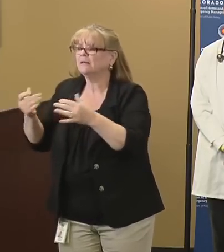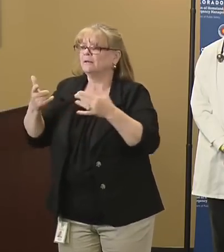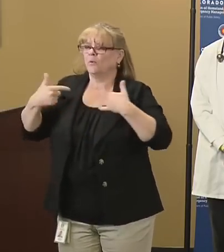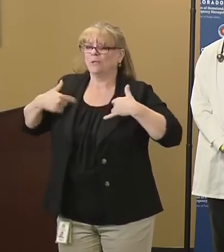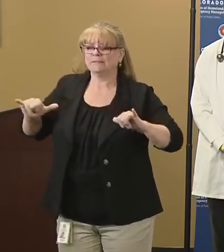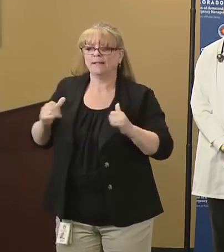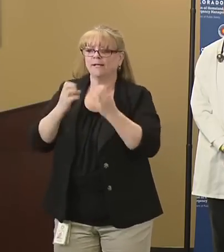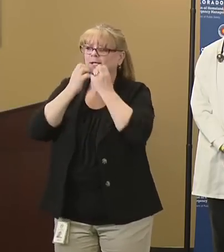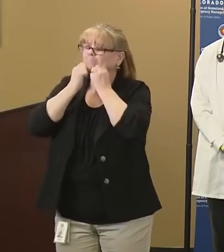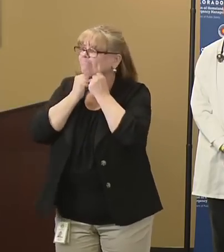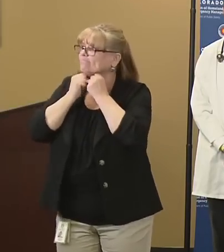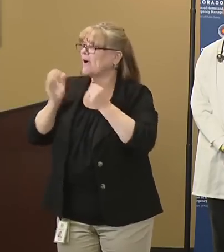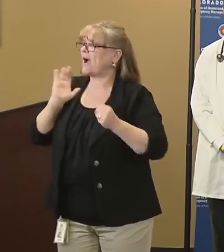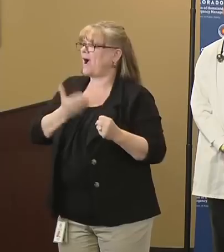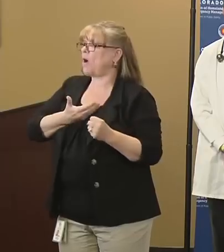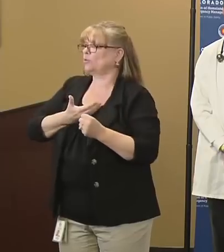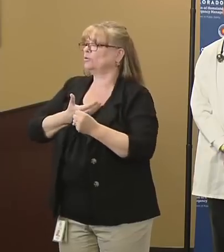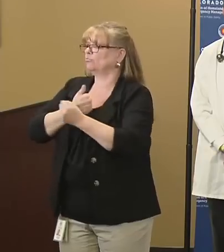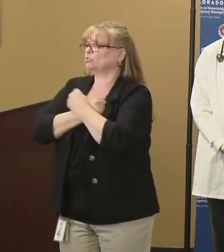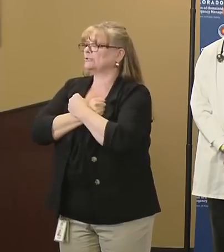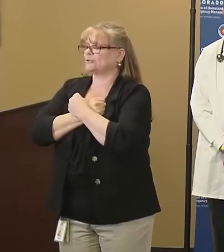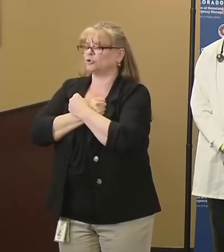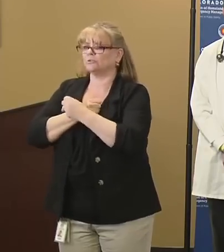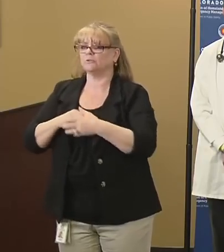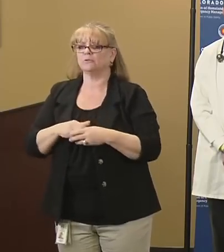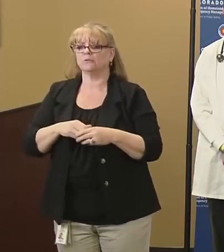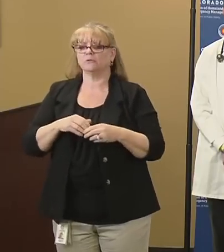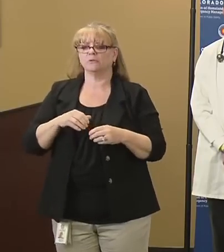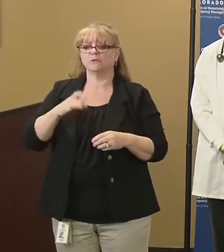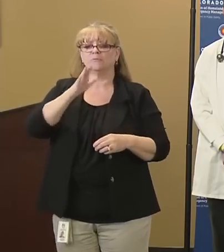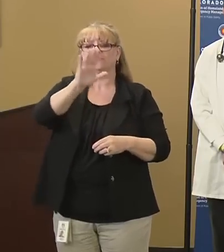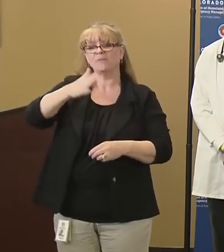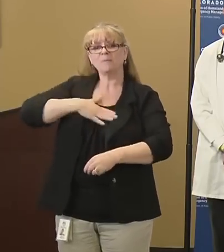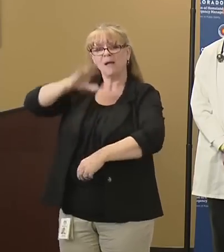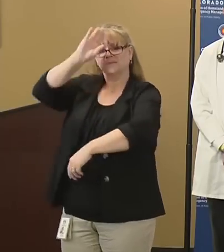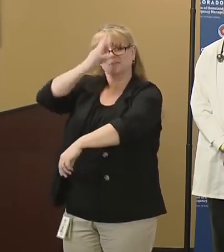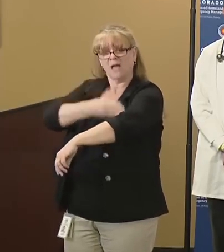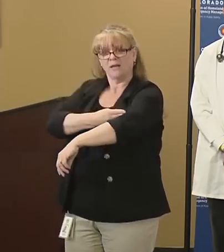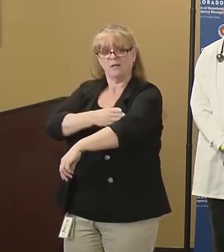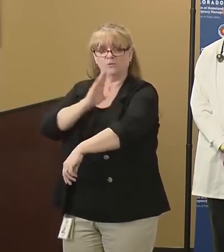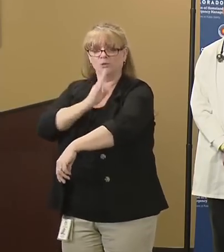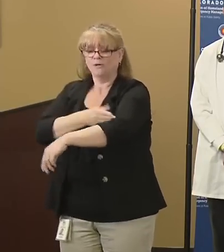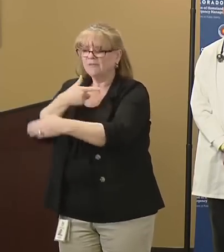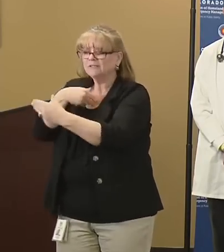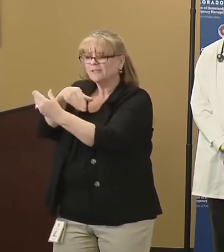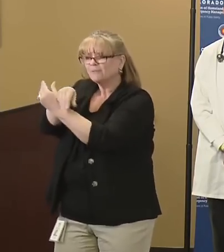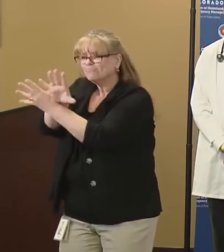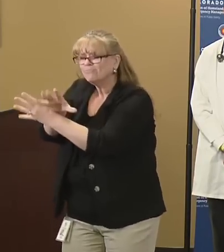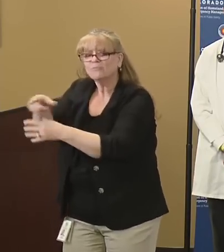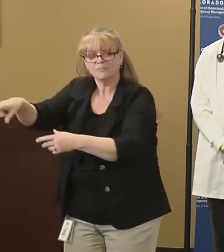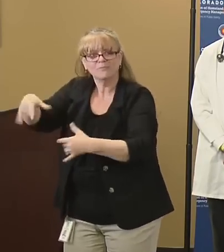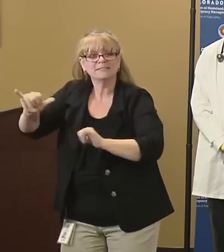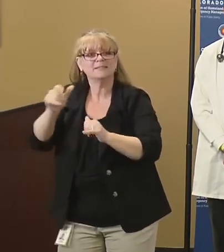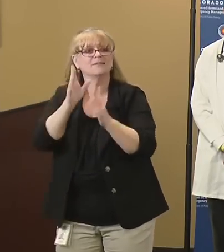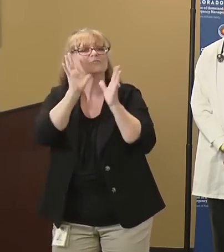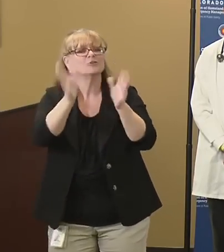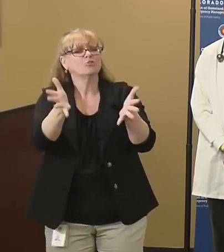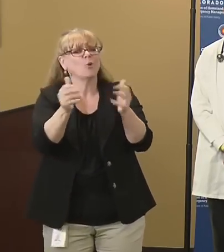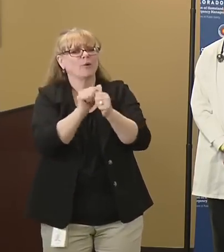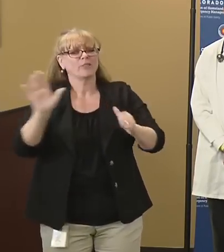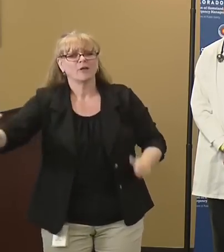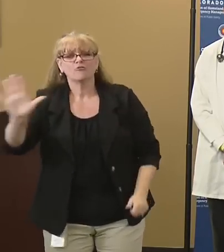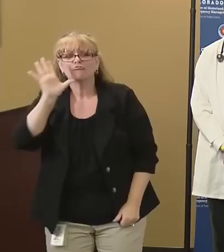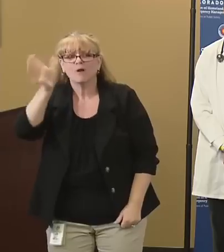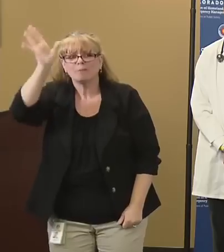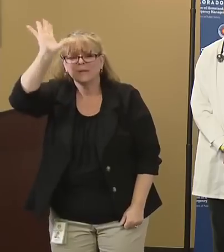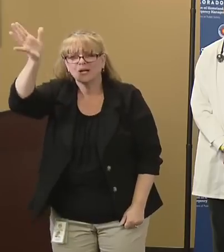and daughter were video chatting with grandmas. I'm sure many are. And during this time period, even if you're fortunate to have your grandparents